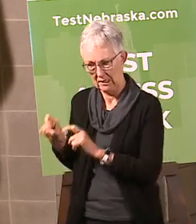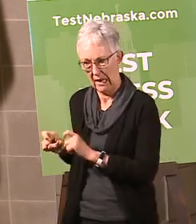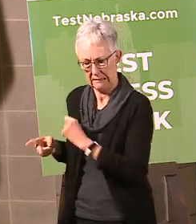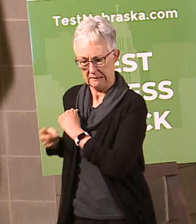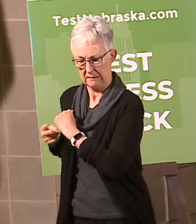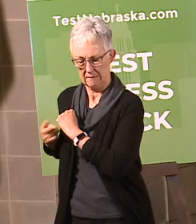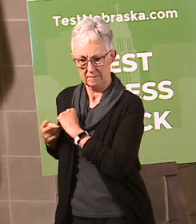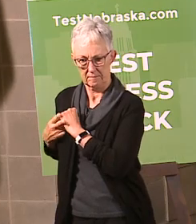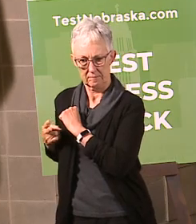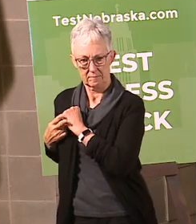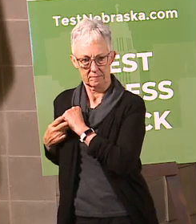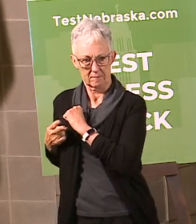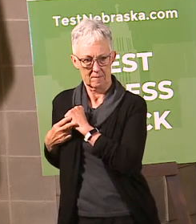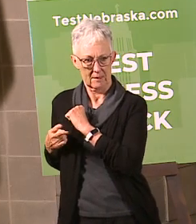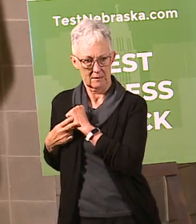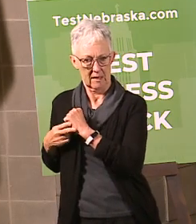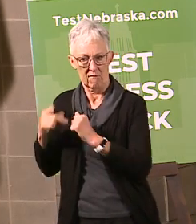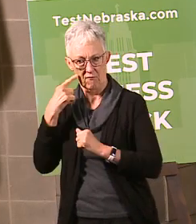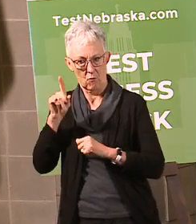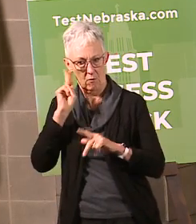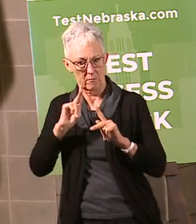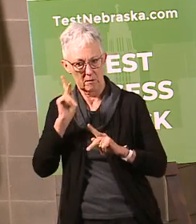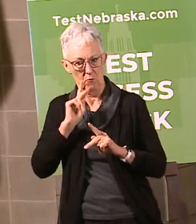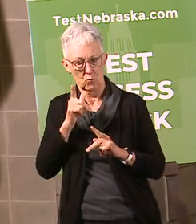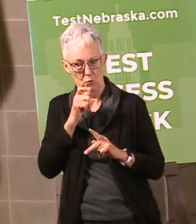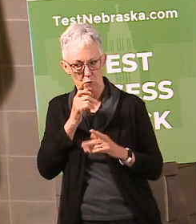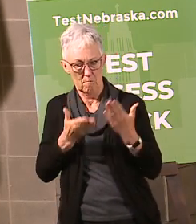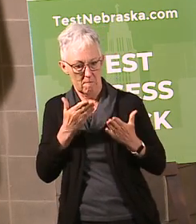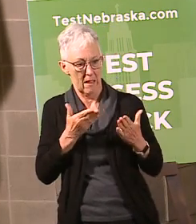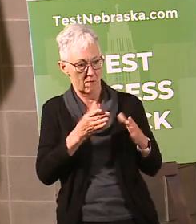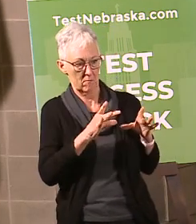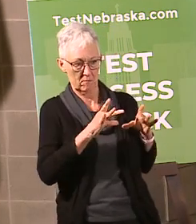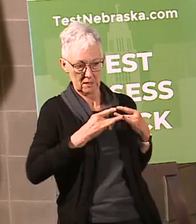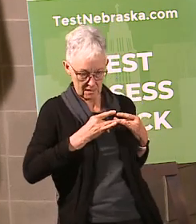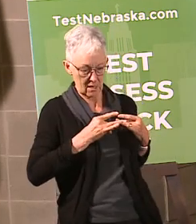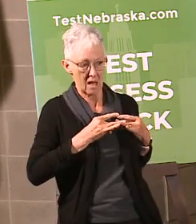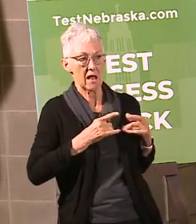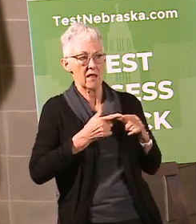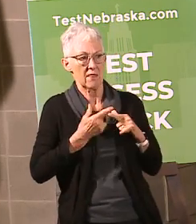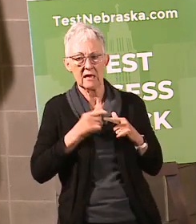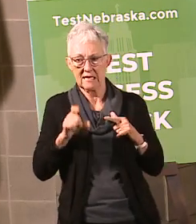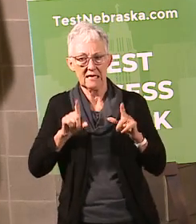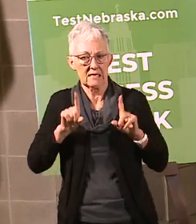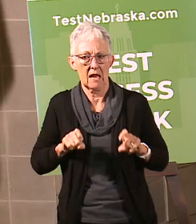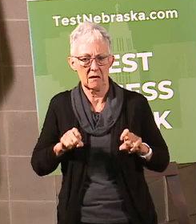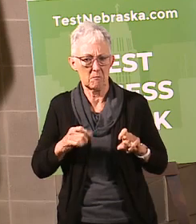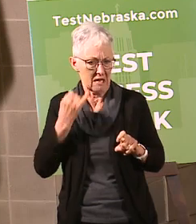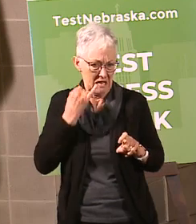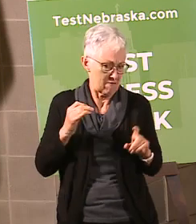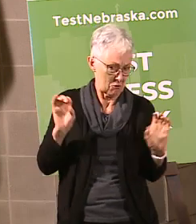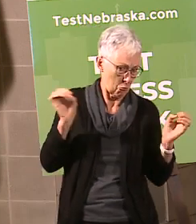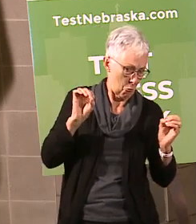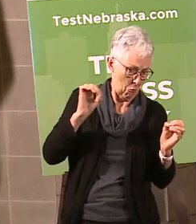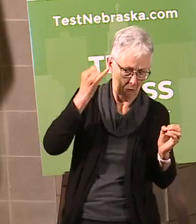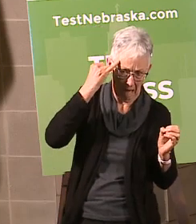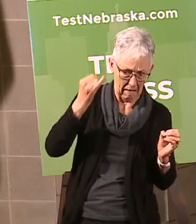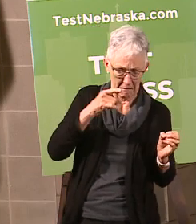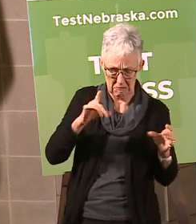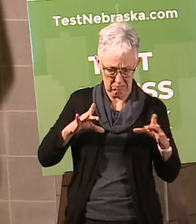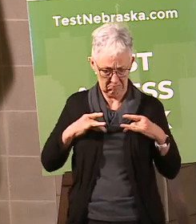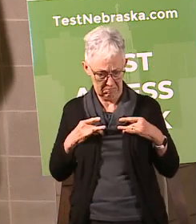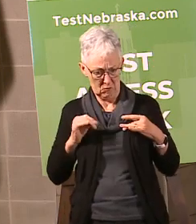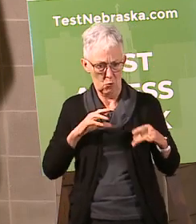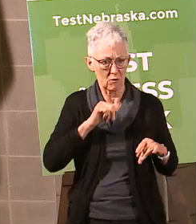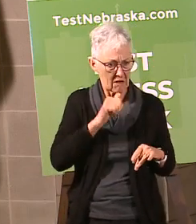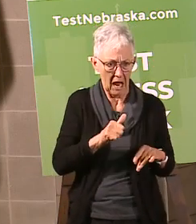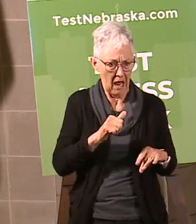they test positive, we want to get them to isolate. So we've got a plan for how to handle all this stuff, so the state is doing everything exactly